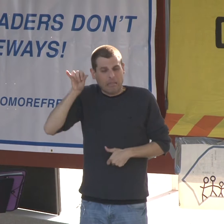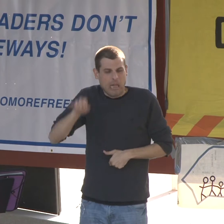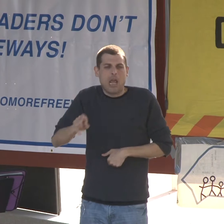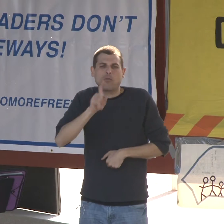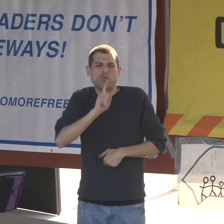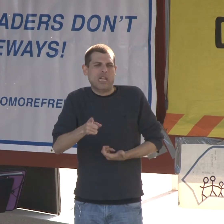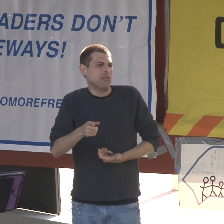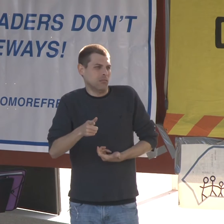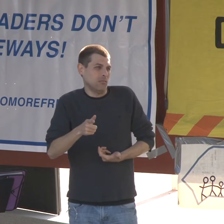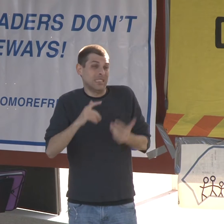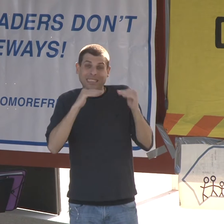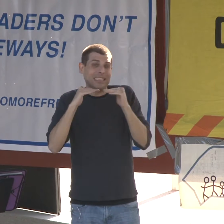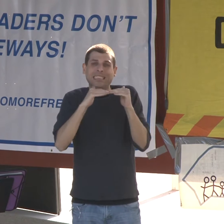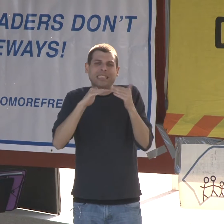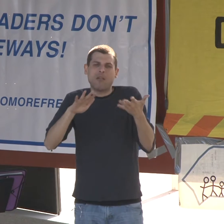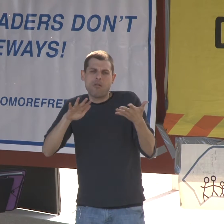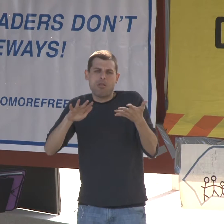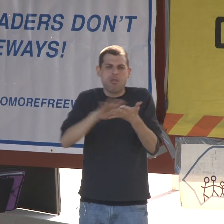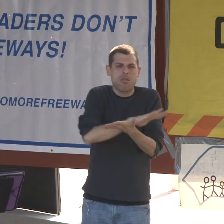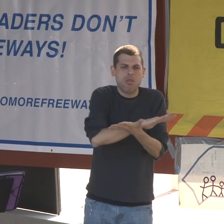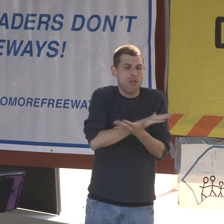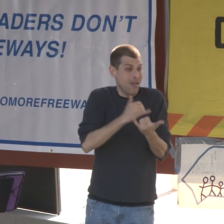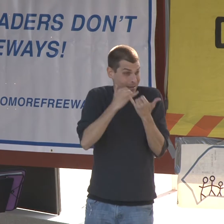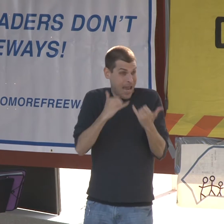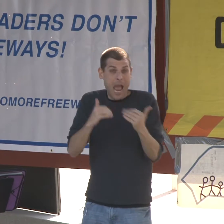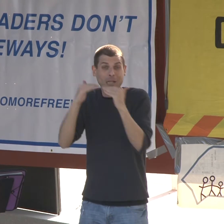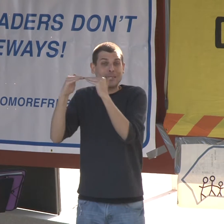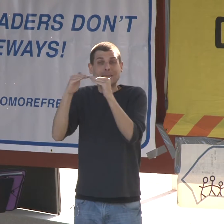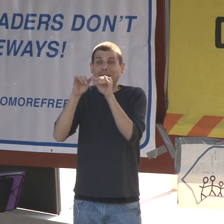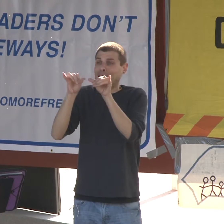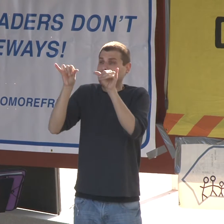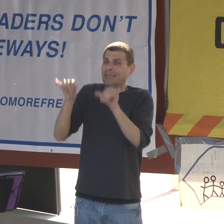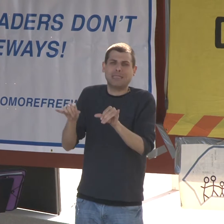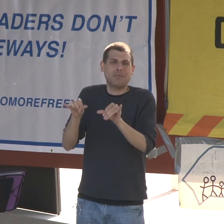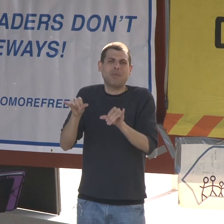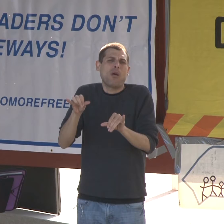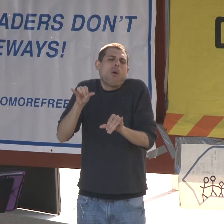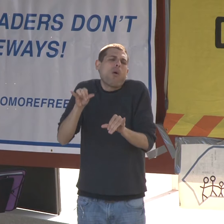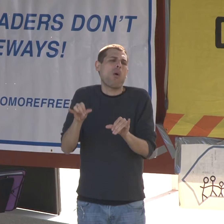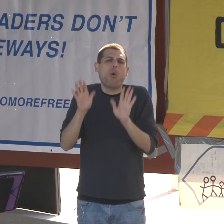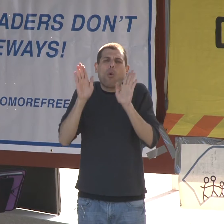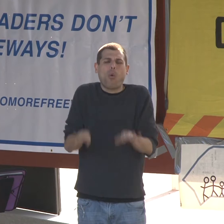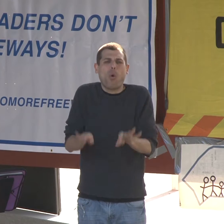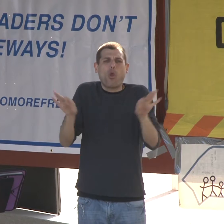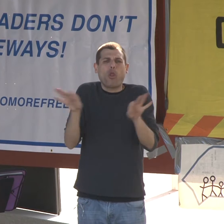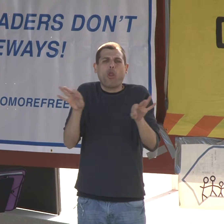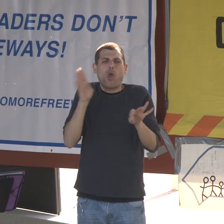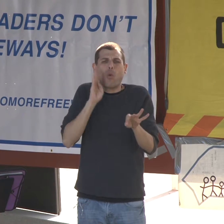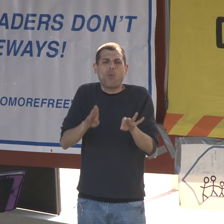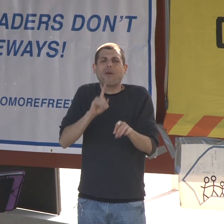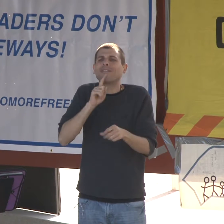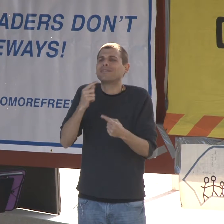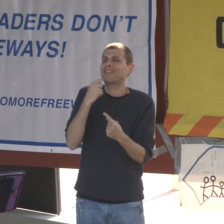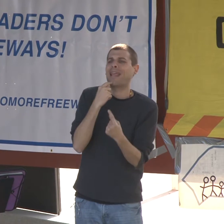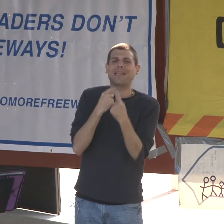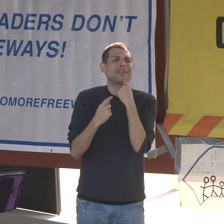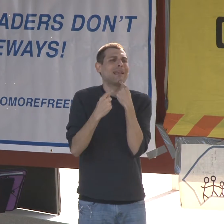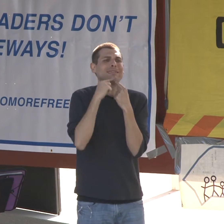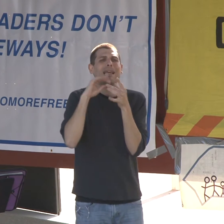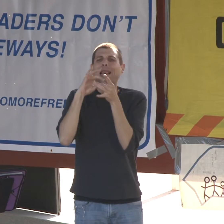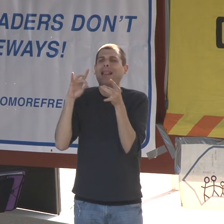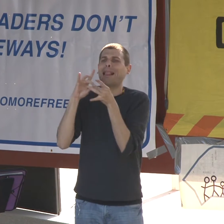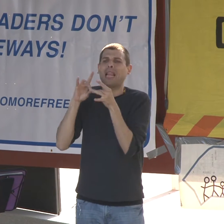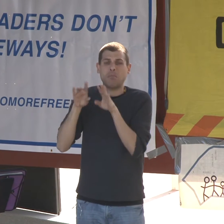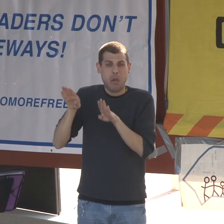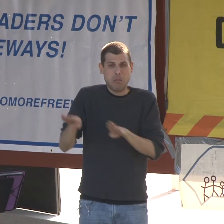tainted lens. Democracy now acts as a blank check, signed off by the fraction of the working masses, for a capitalist